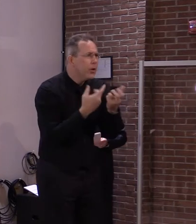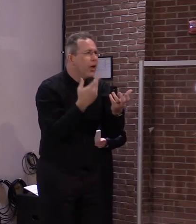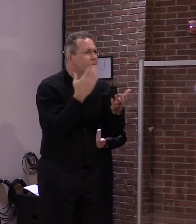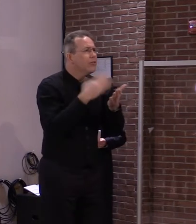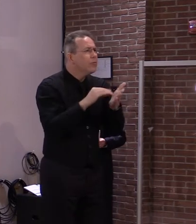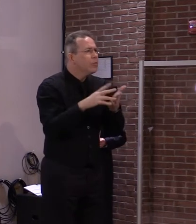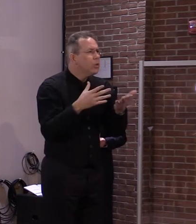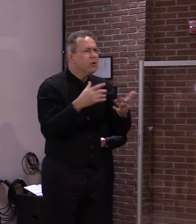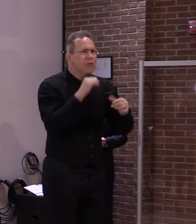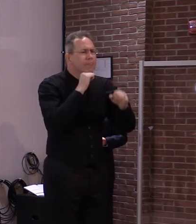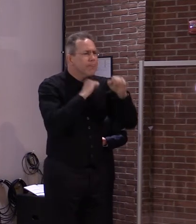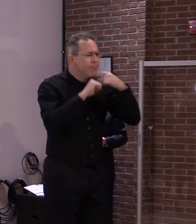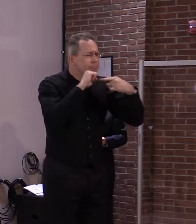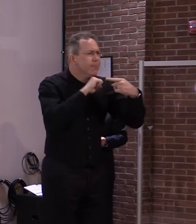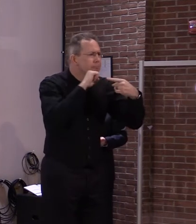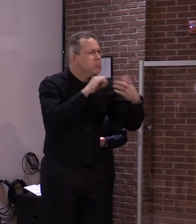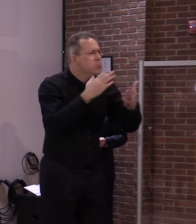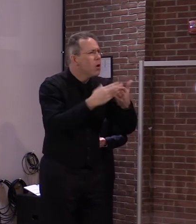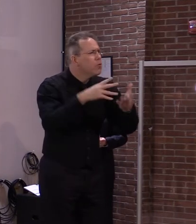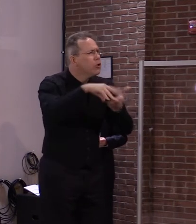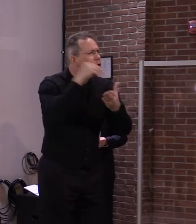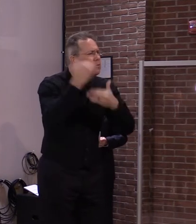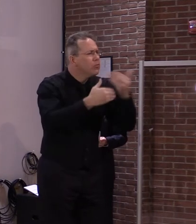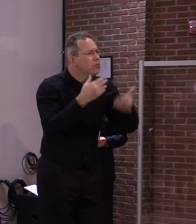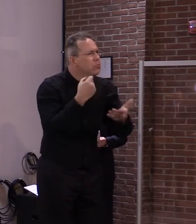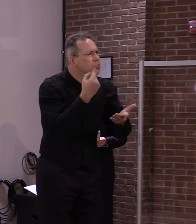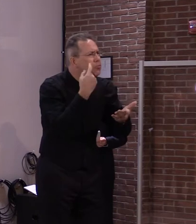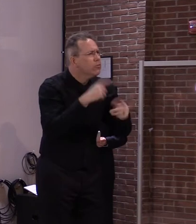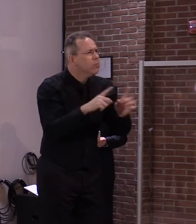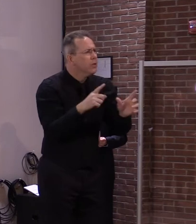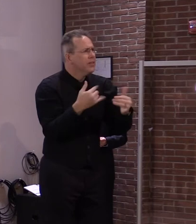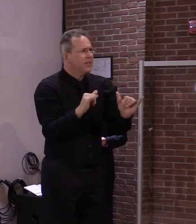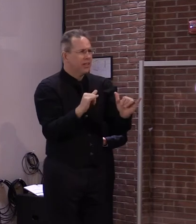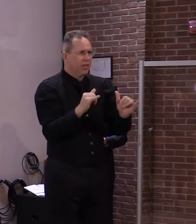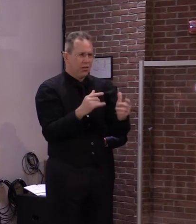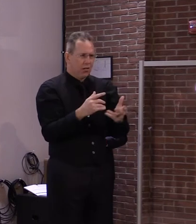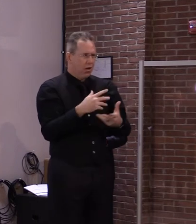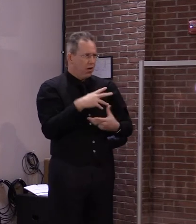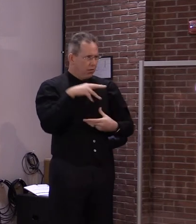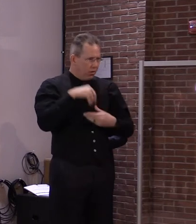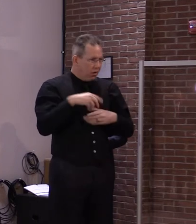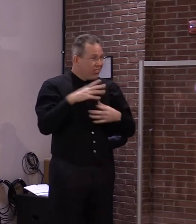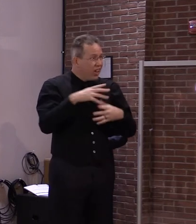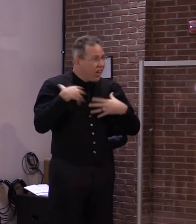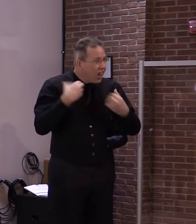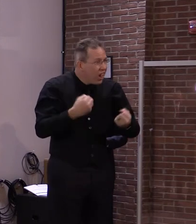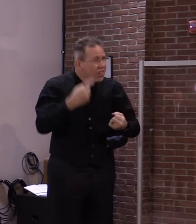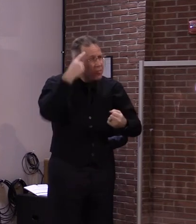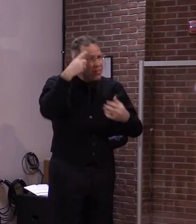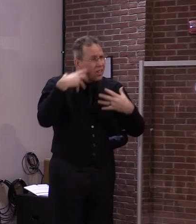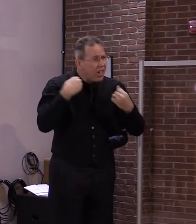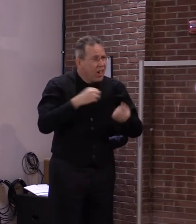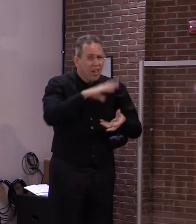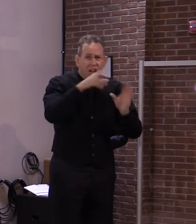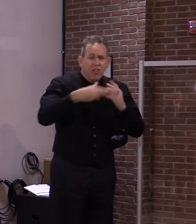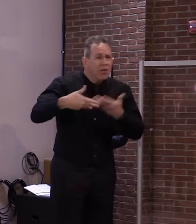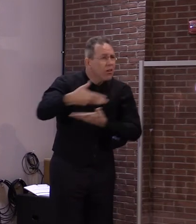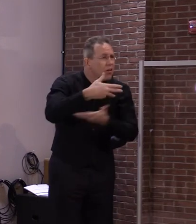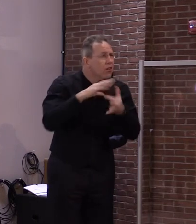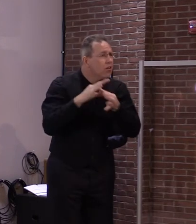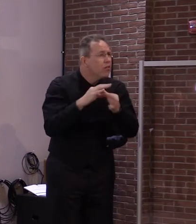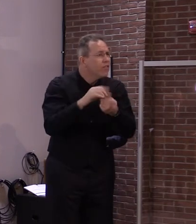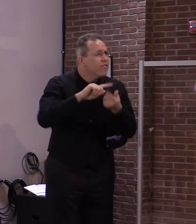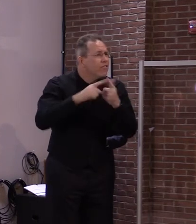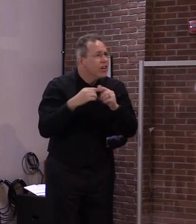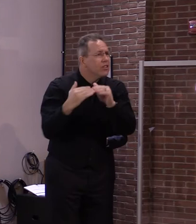healthy for them since much of their development is predicated on social interactions with their peers the comments from the principles also